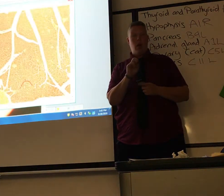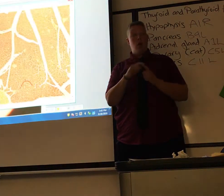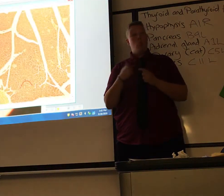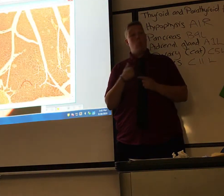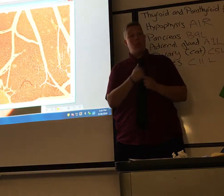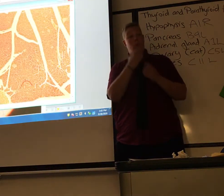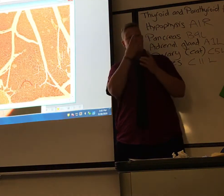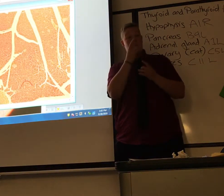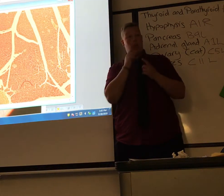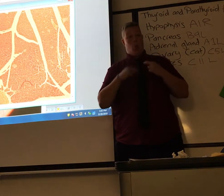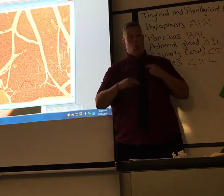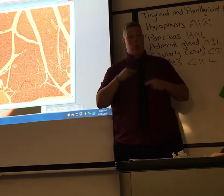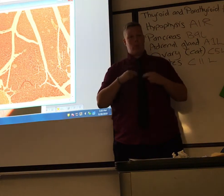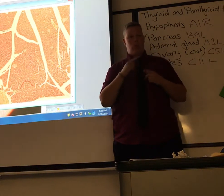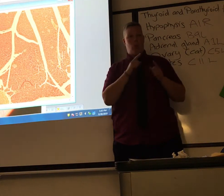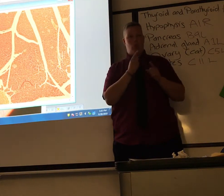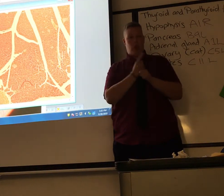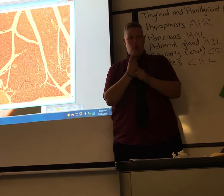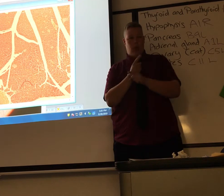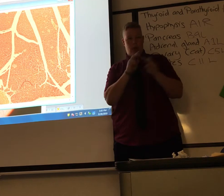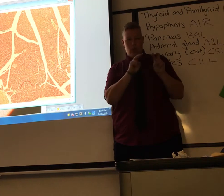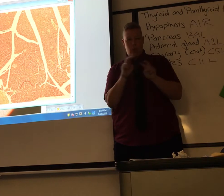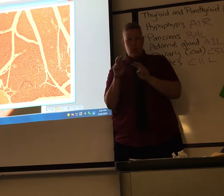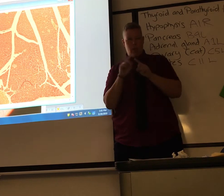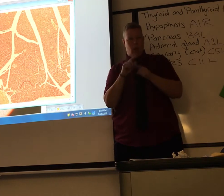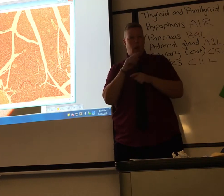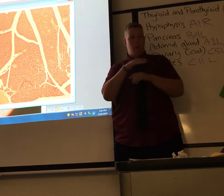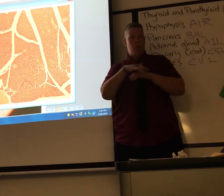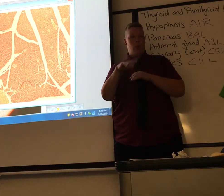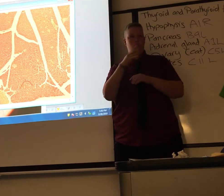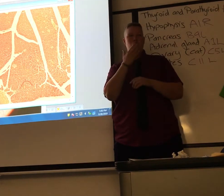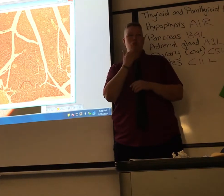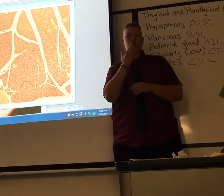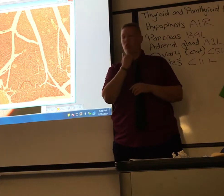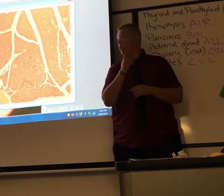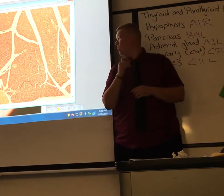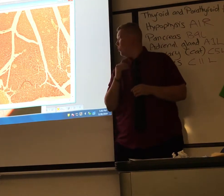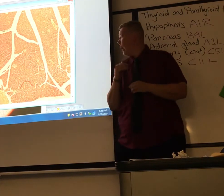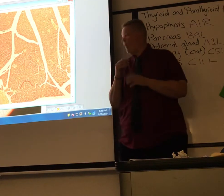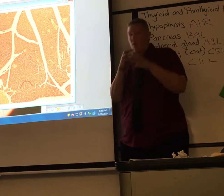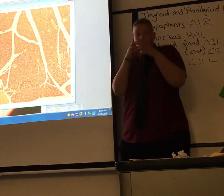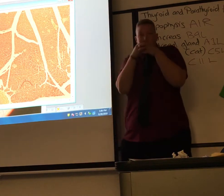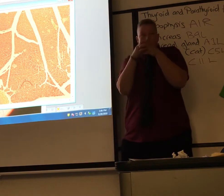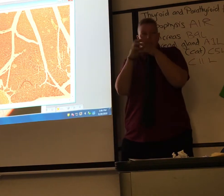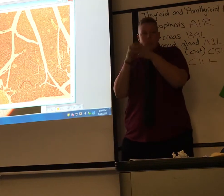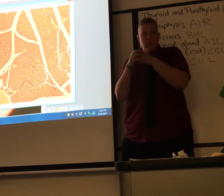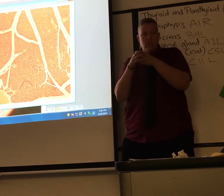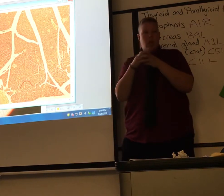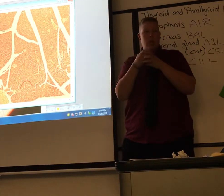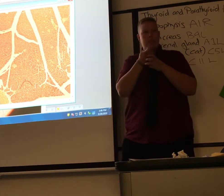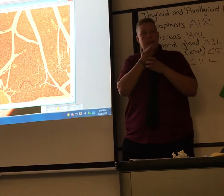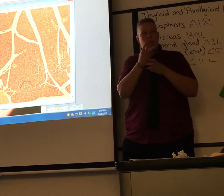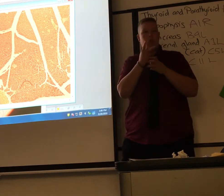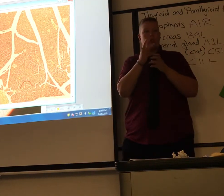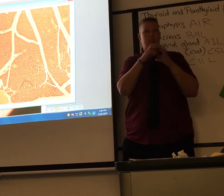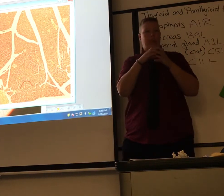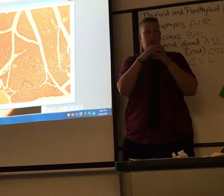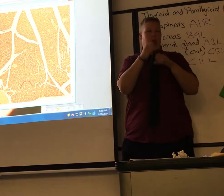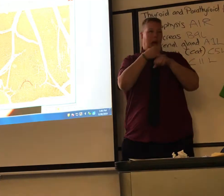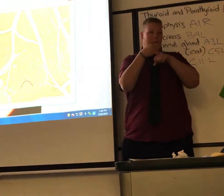regulate blood sugar, where there are. There are these little clumps of cells hidden. They're little islands of cells. It's called the